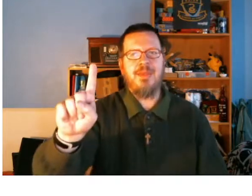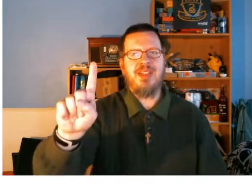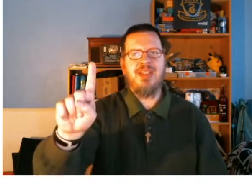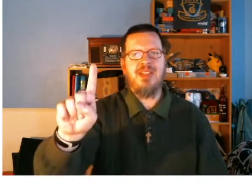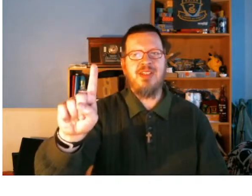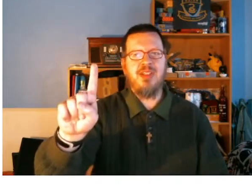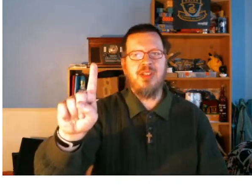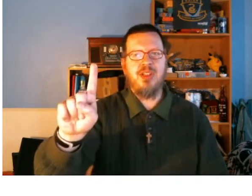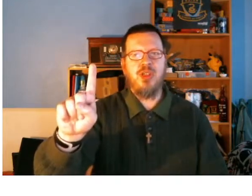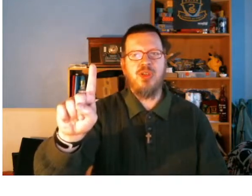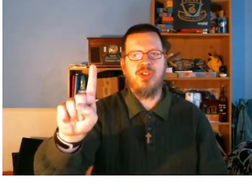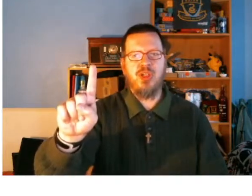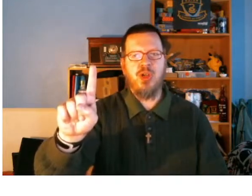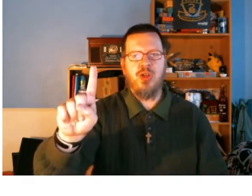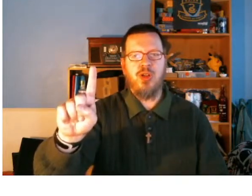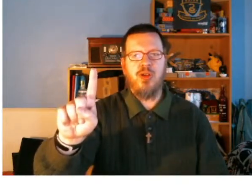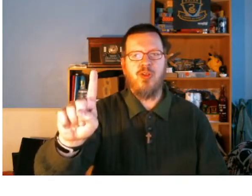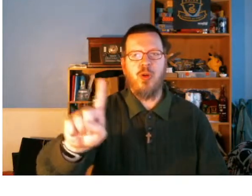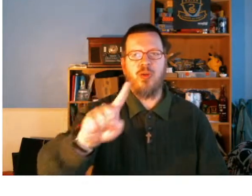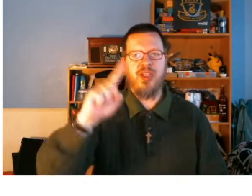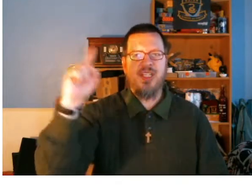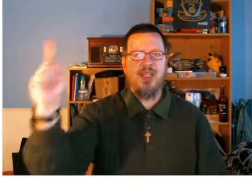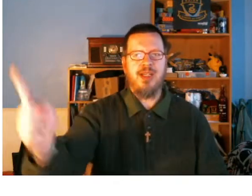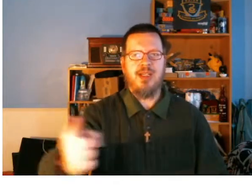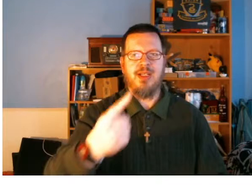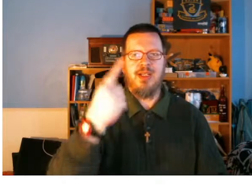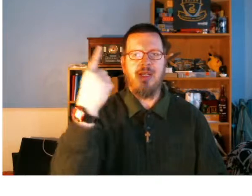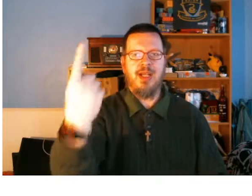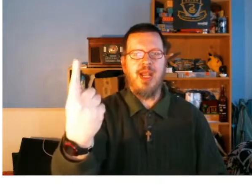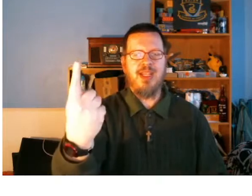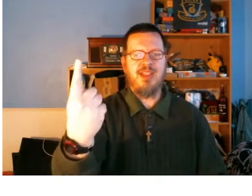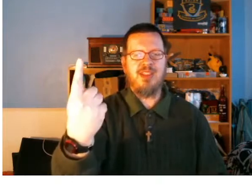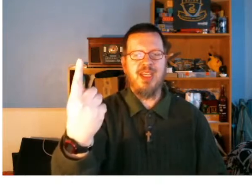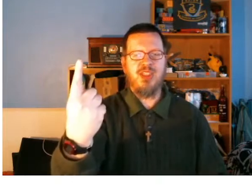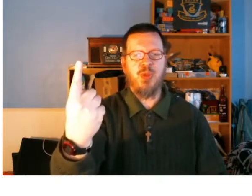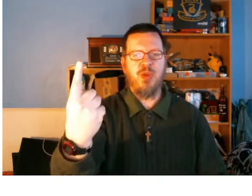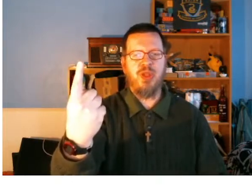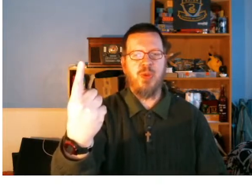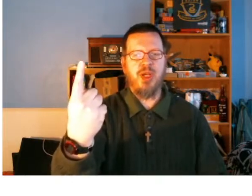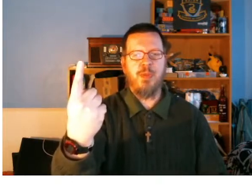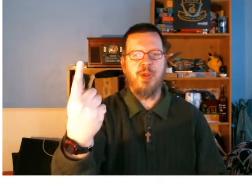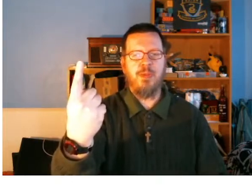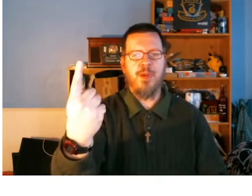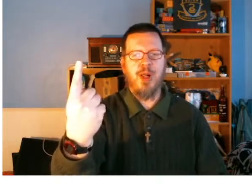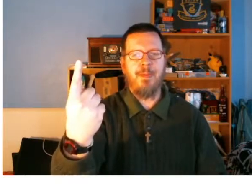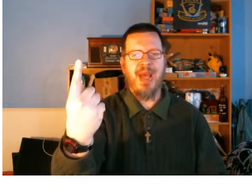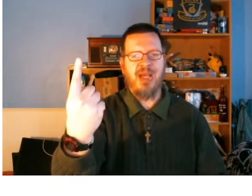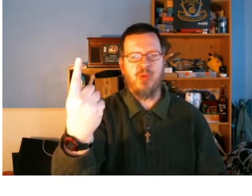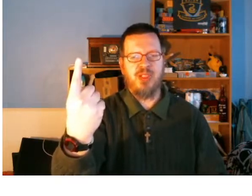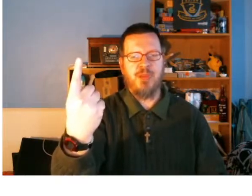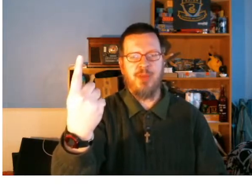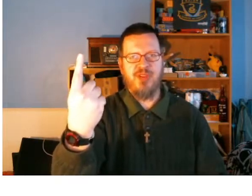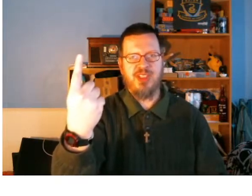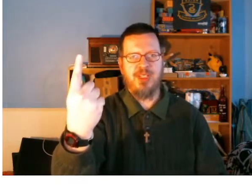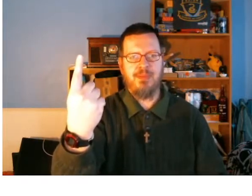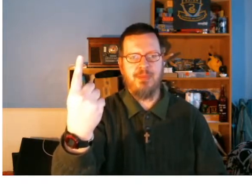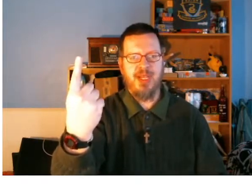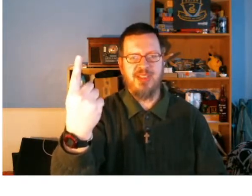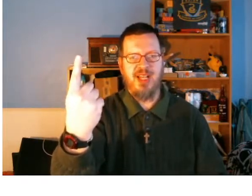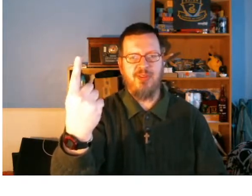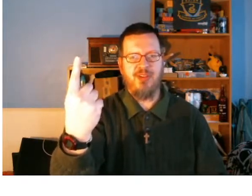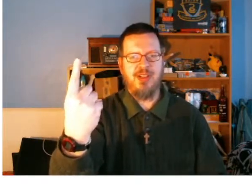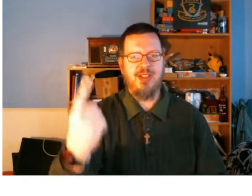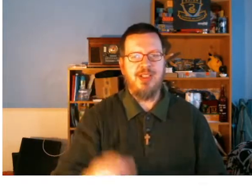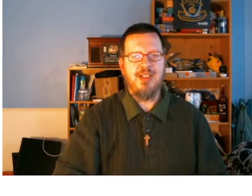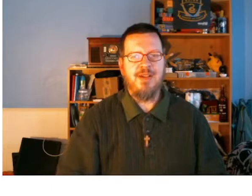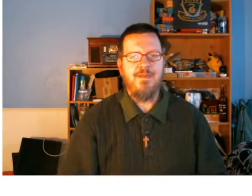And that makes it easy to do the circle for only. And in this case, with only, we're going to put palm backwards, palm facing